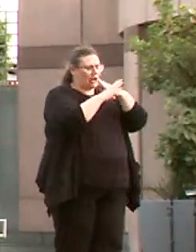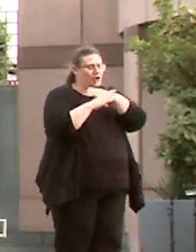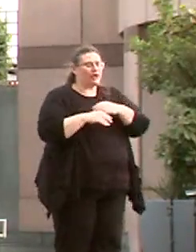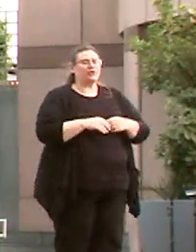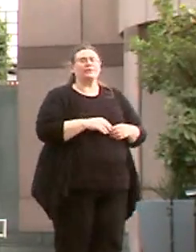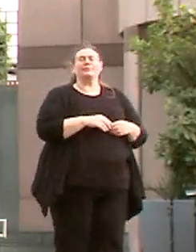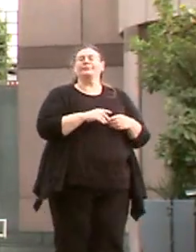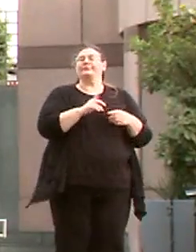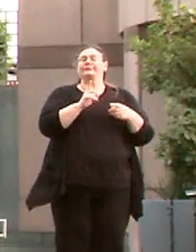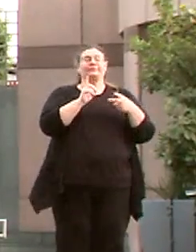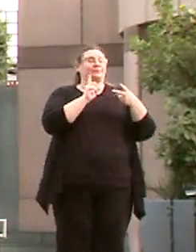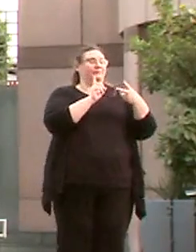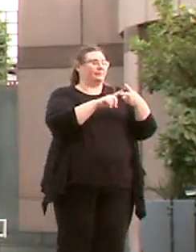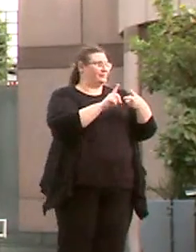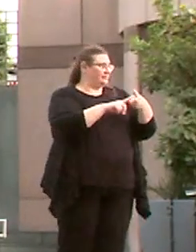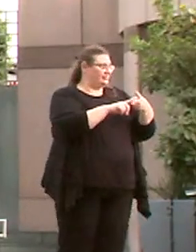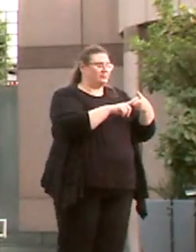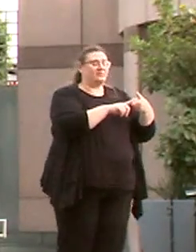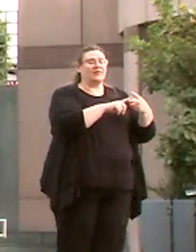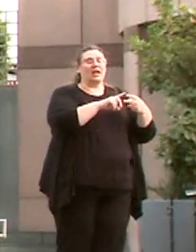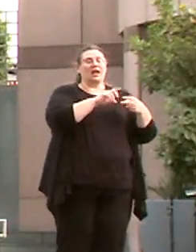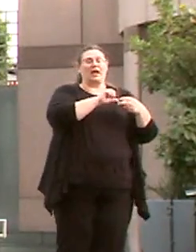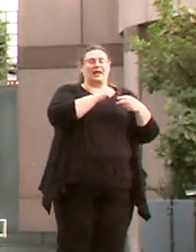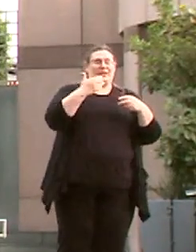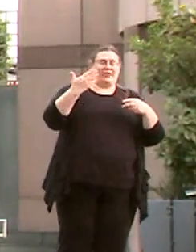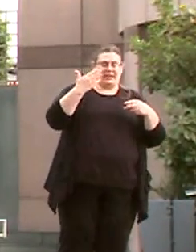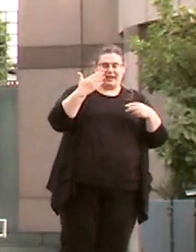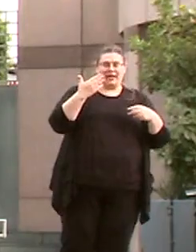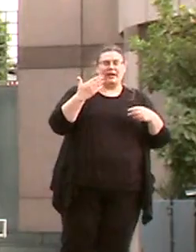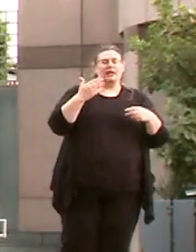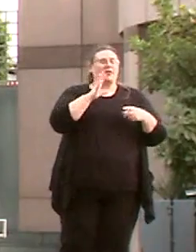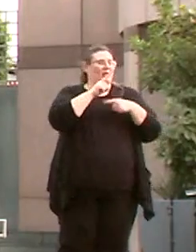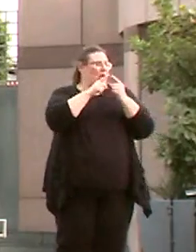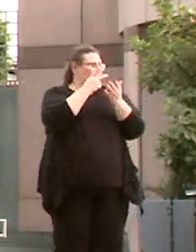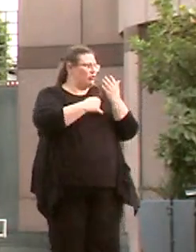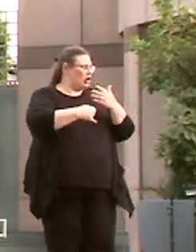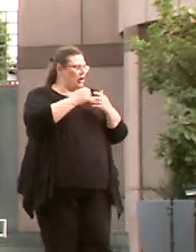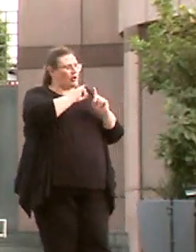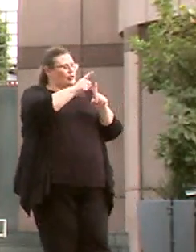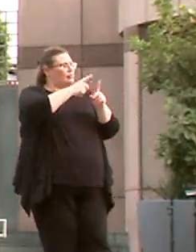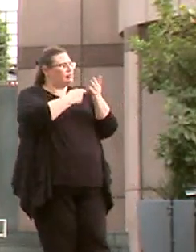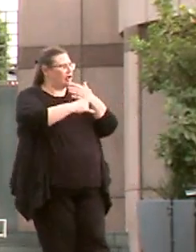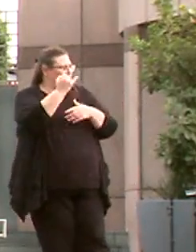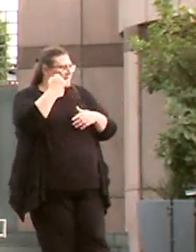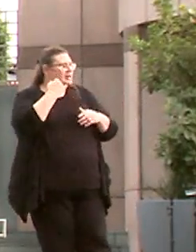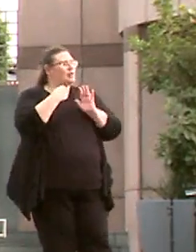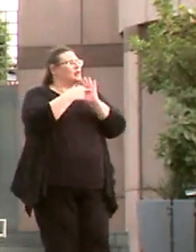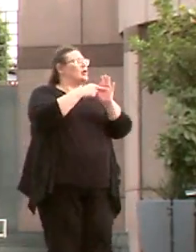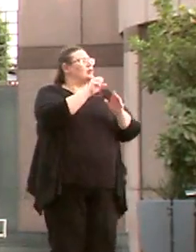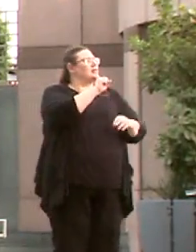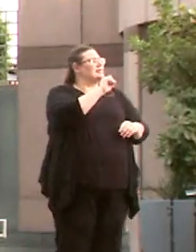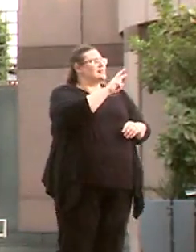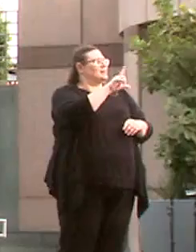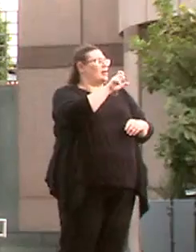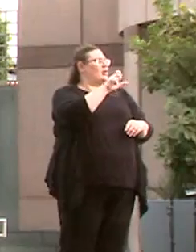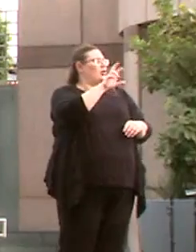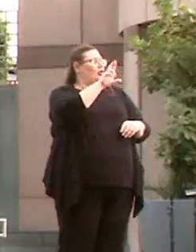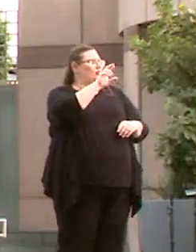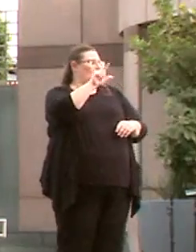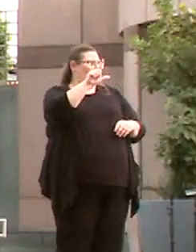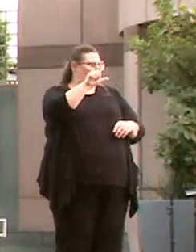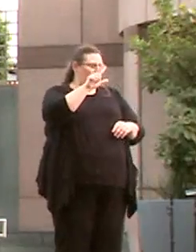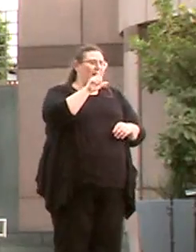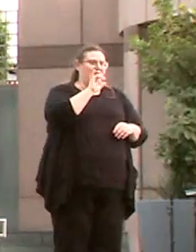another thing, that before I would go speaking projects, I would show a sizzle reel. And in the sizzle